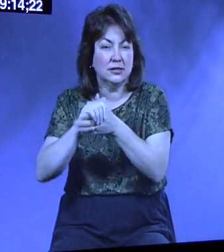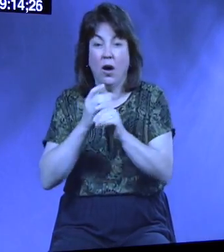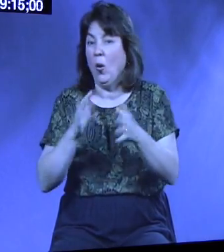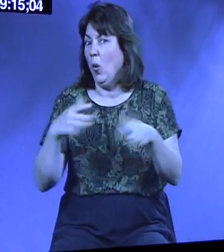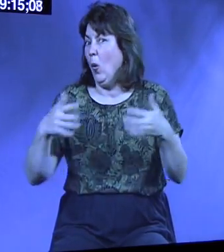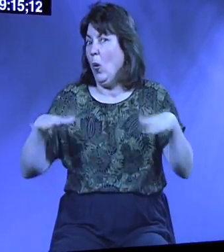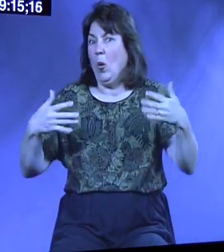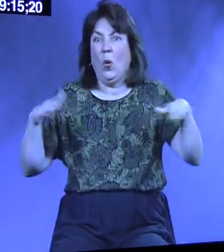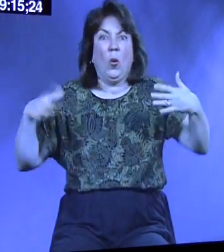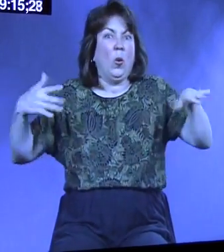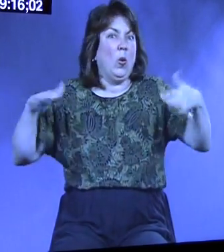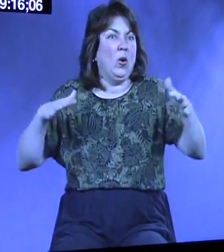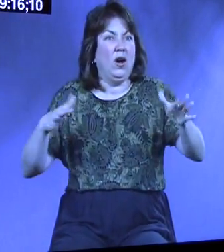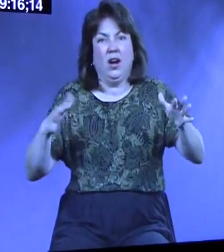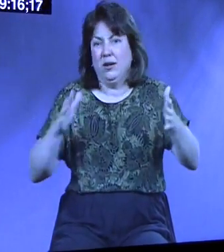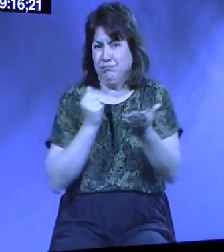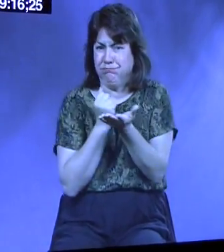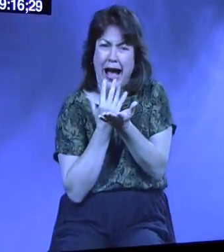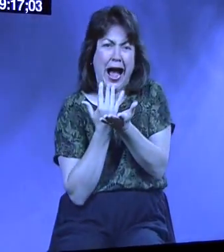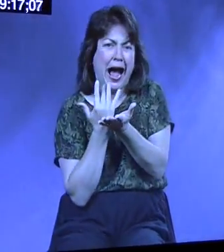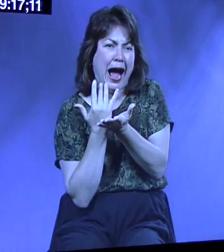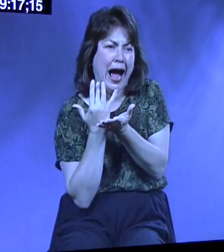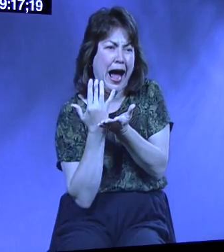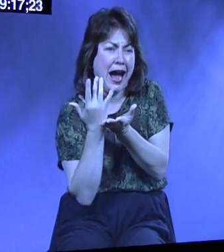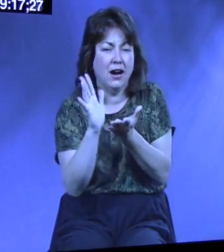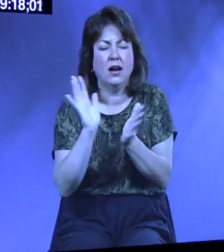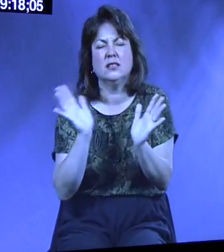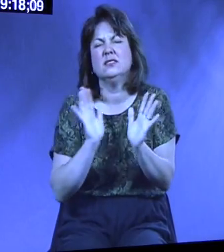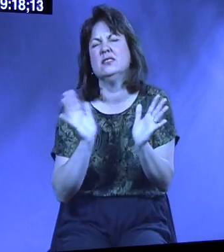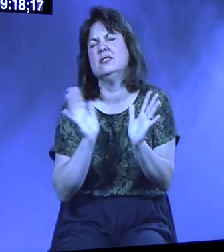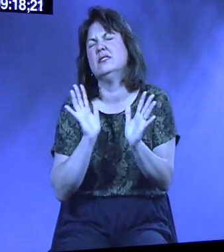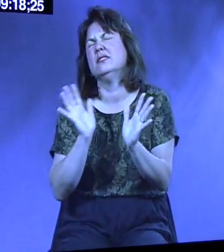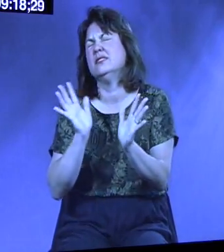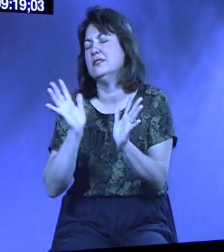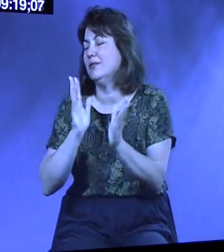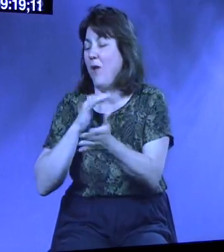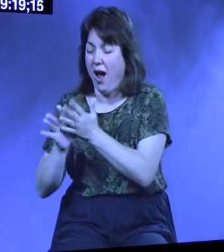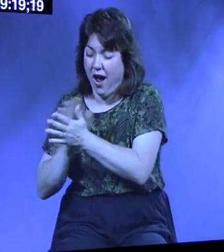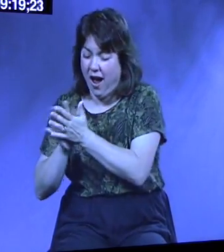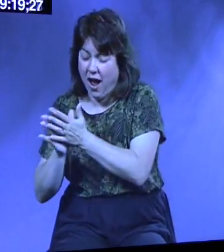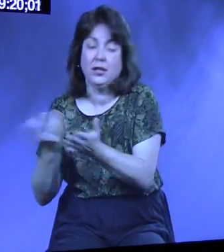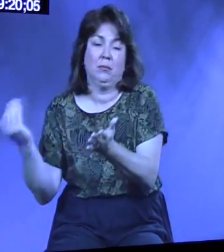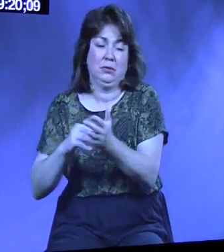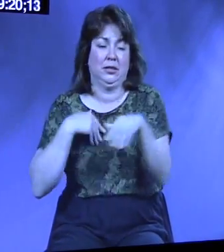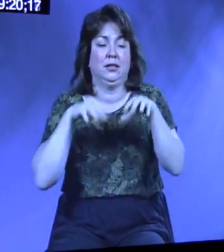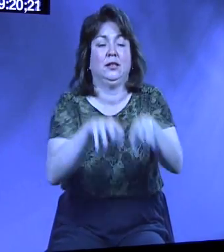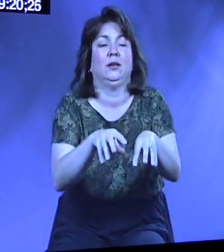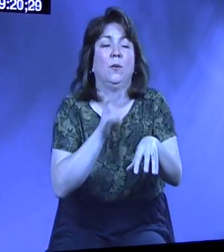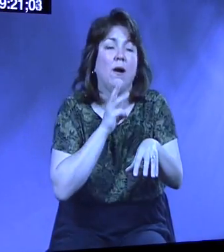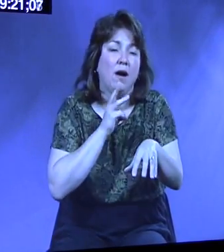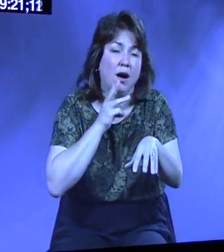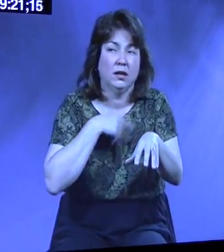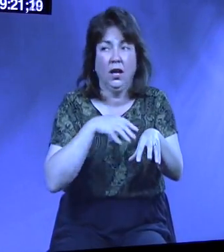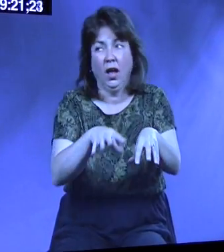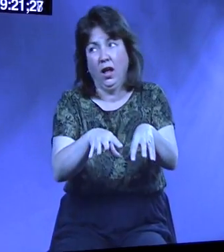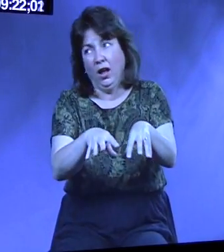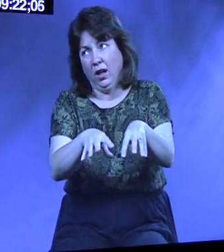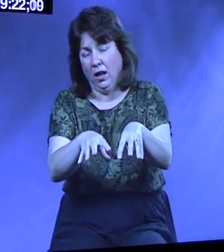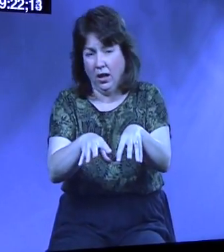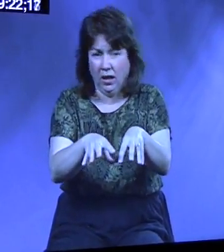out, dried my hands off. As mentioned, whew, that was not a good idea to put some lotion on there at all. So I had to wash them all over again, stick them back in the ice